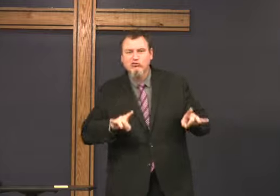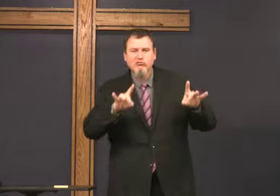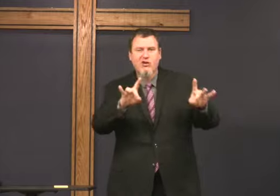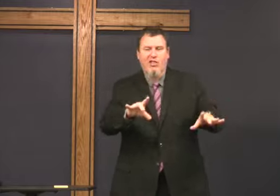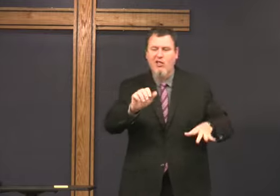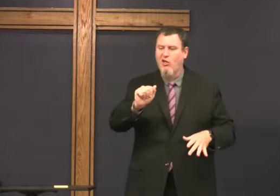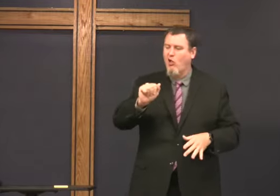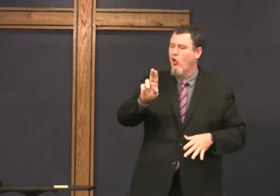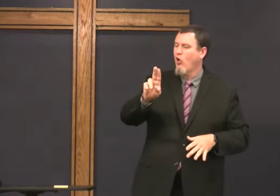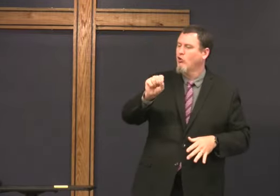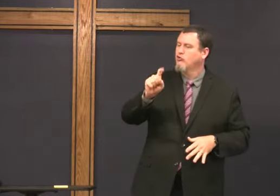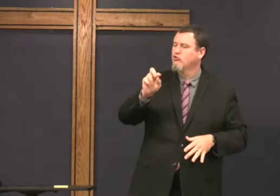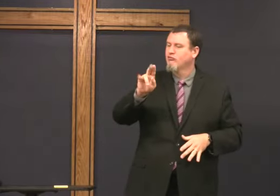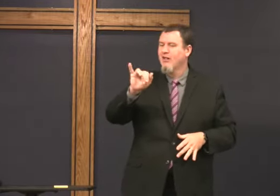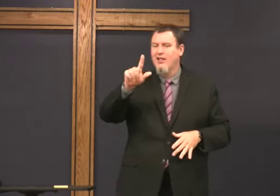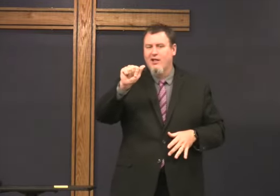college, and we went to Australia.